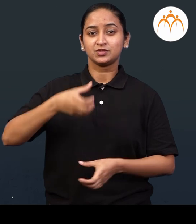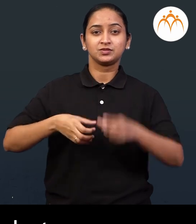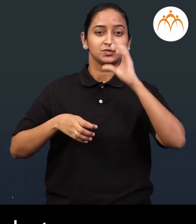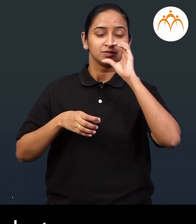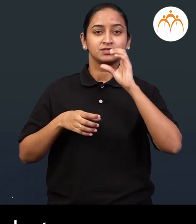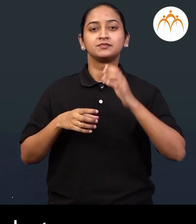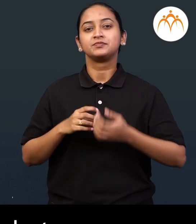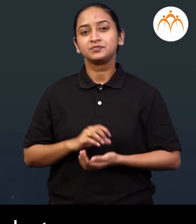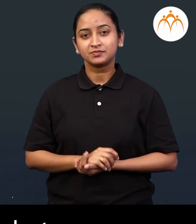Lemon sherbet.